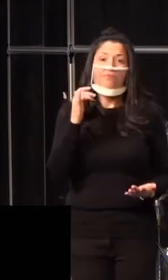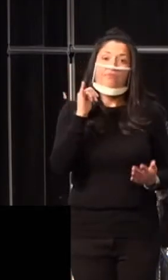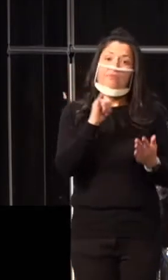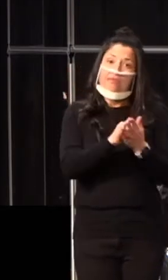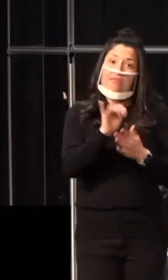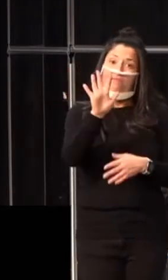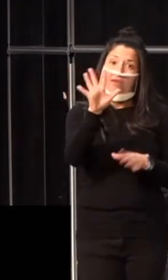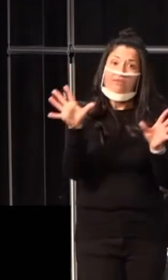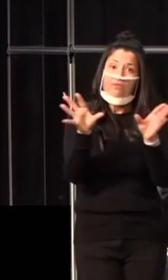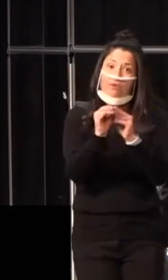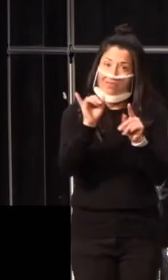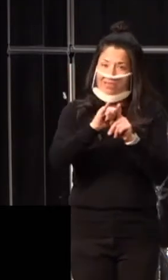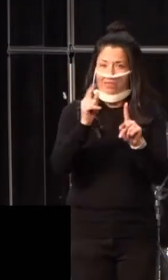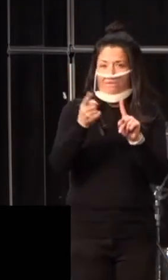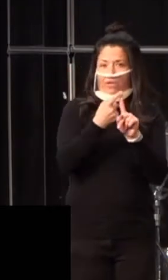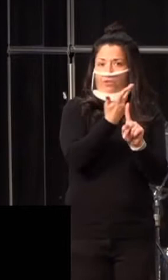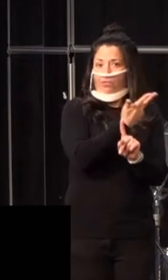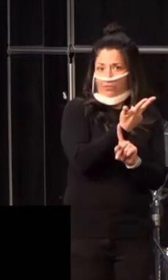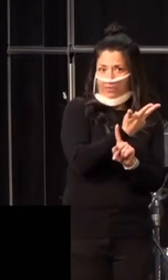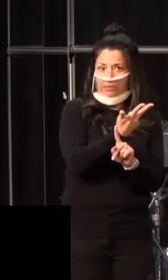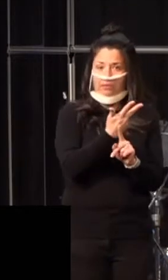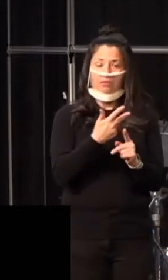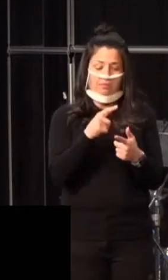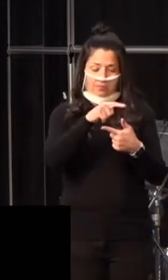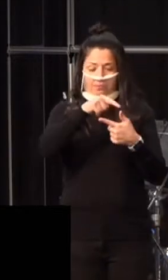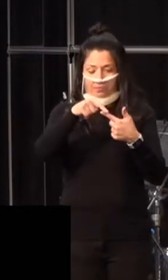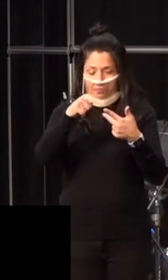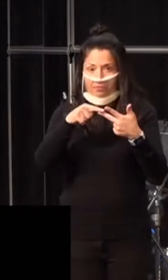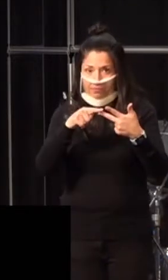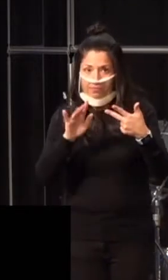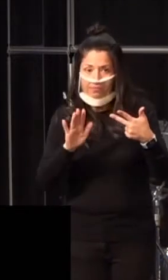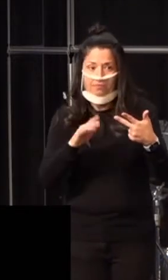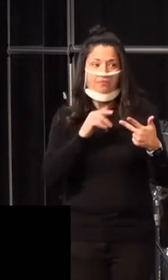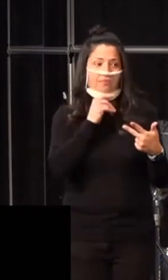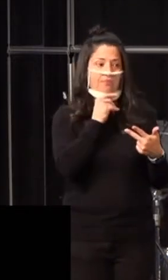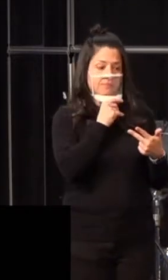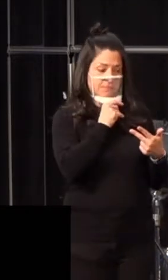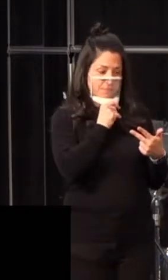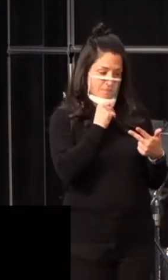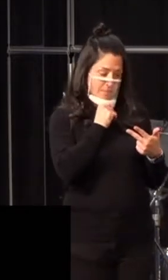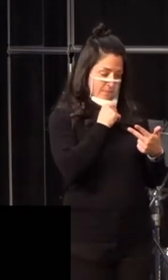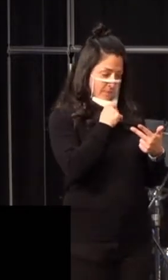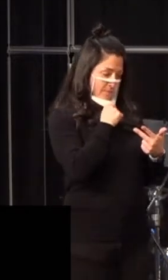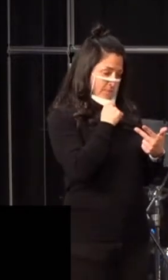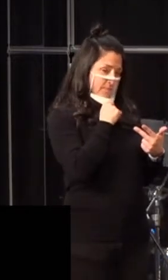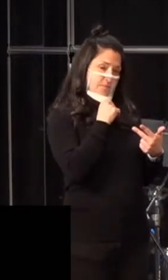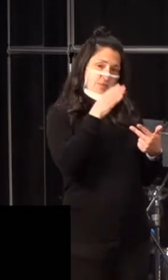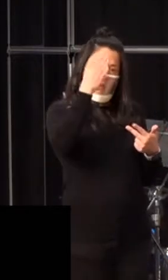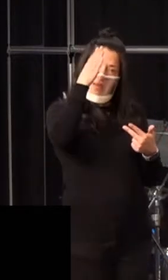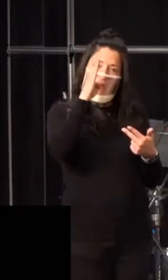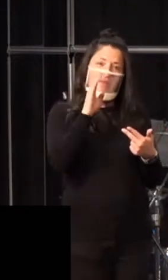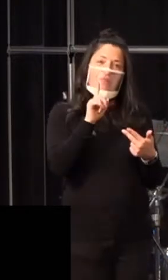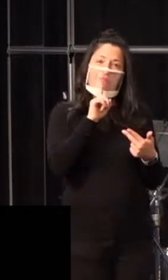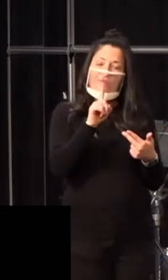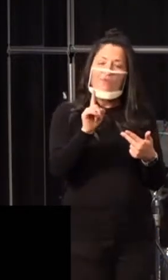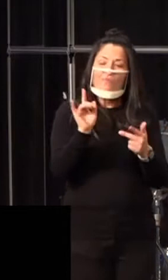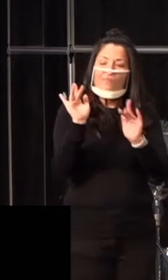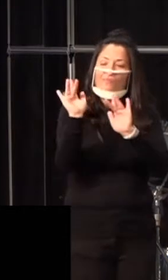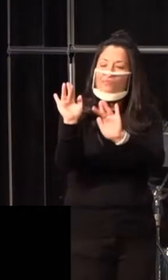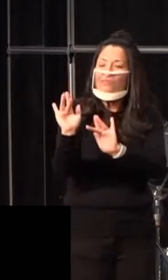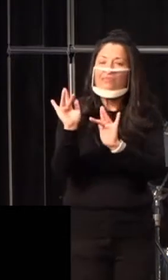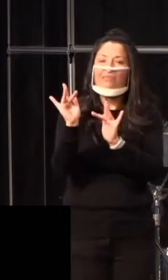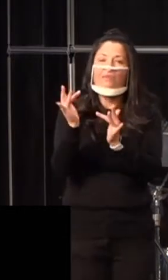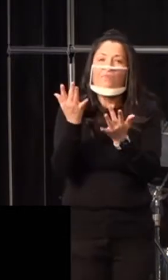first 3. And it's kind of interesting because God's so gracious throughout this whole story. He wants to instill confidence